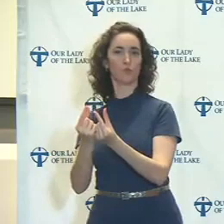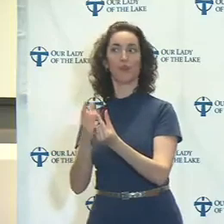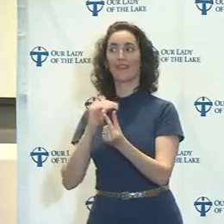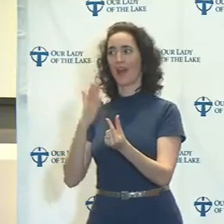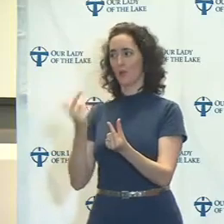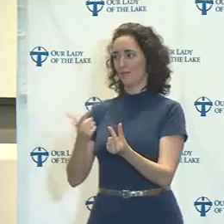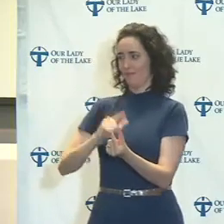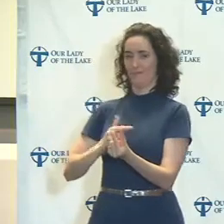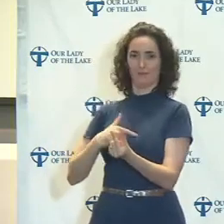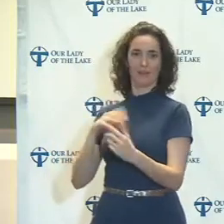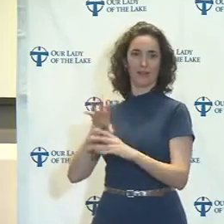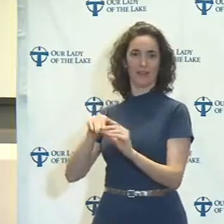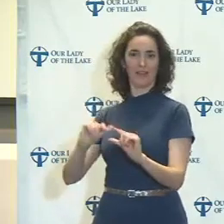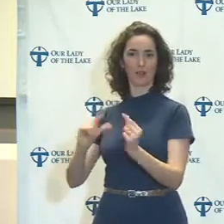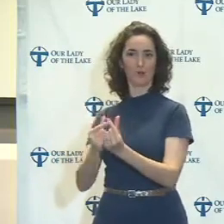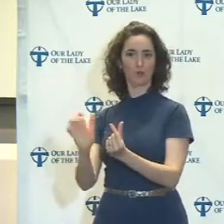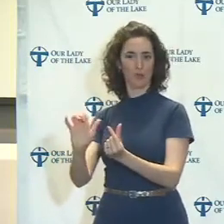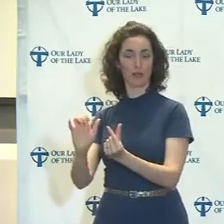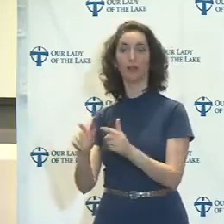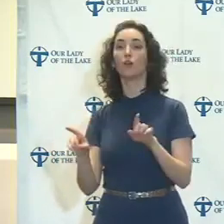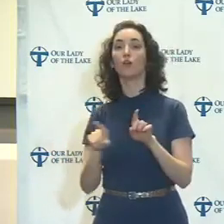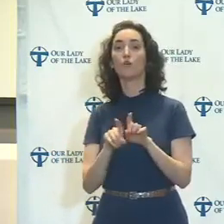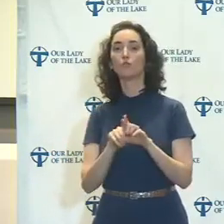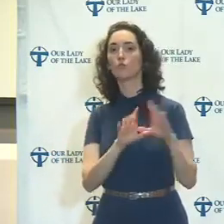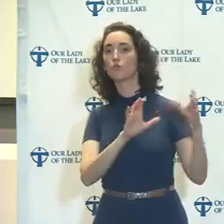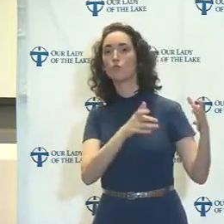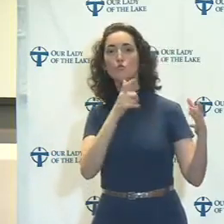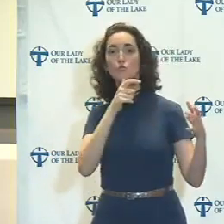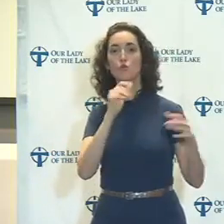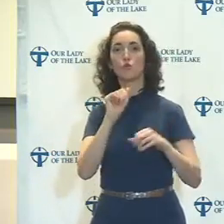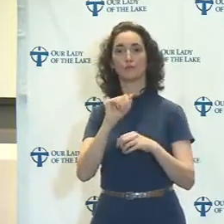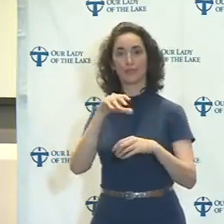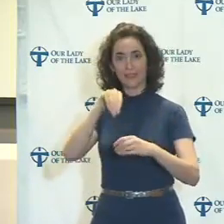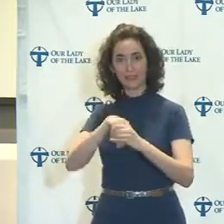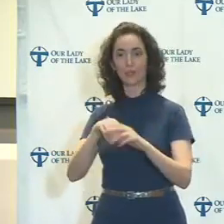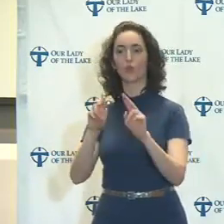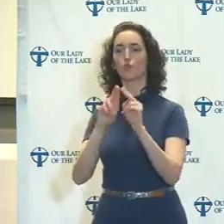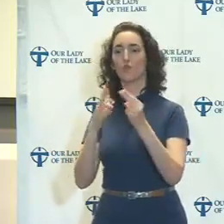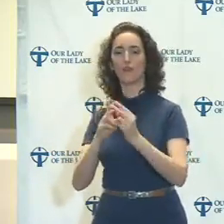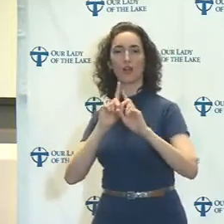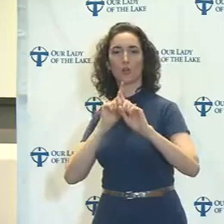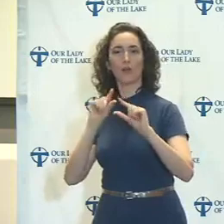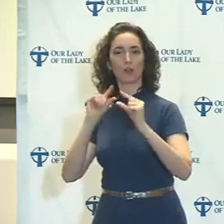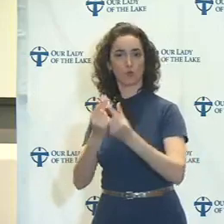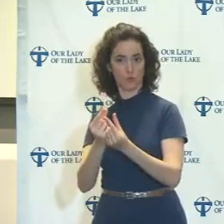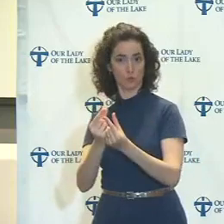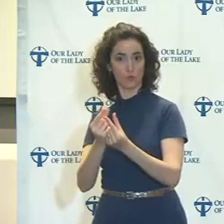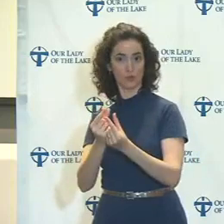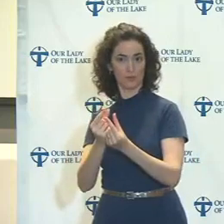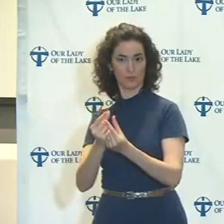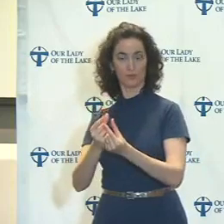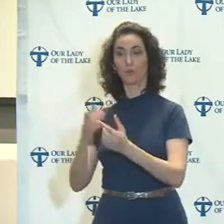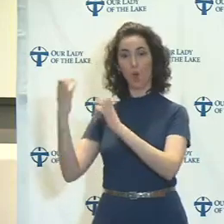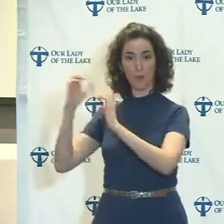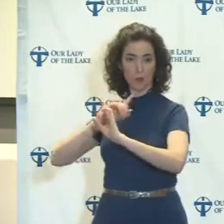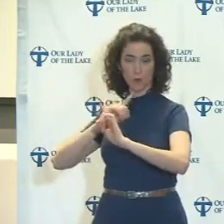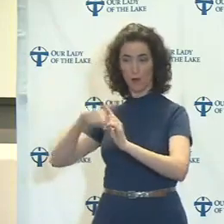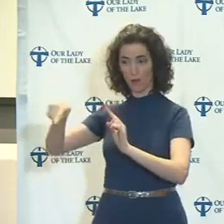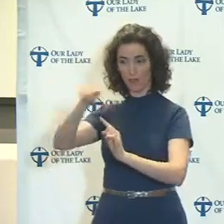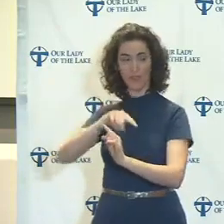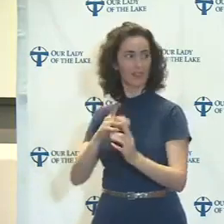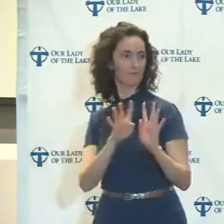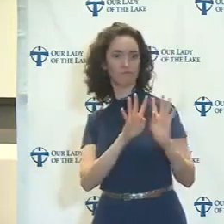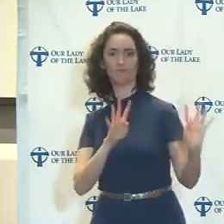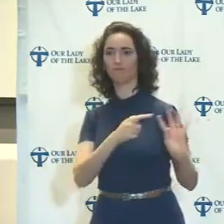And I've got several other members of the Unified Command Group that are here that I'll mention in just a moment. And for me,